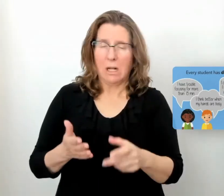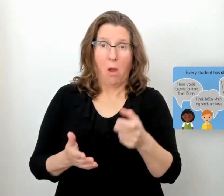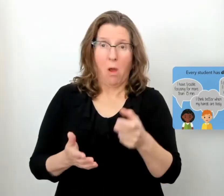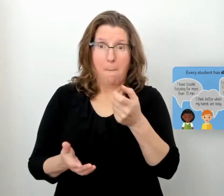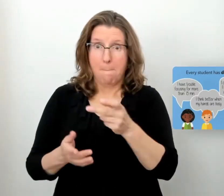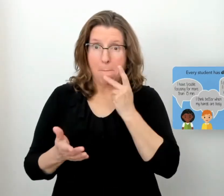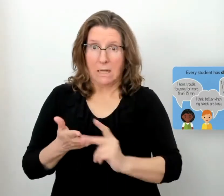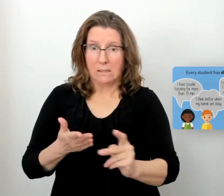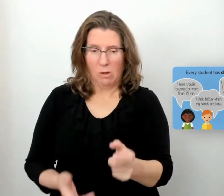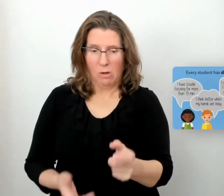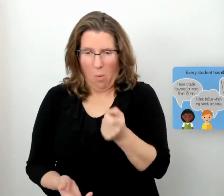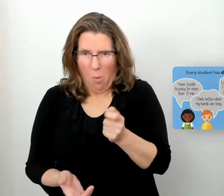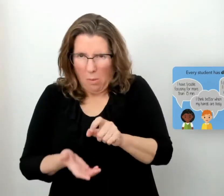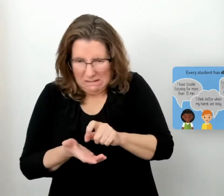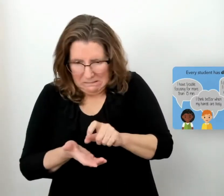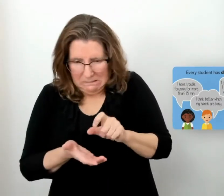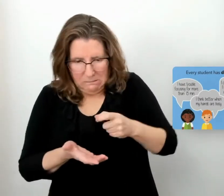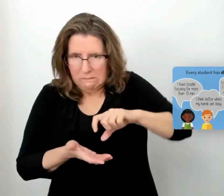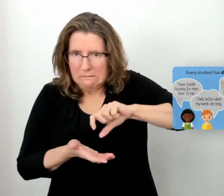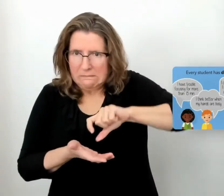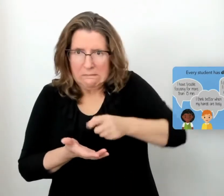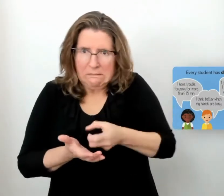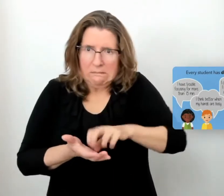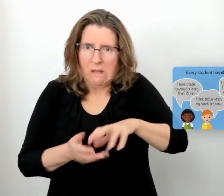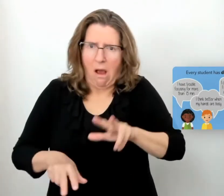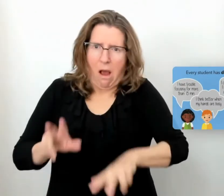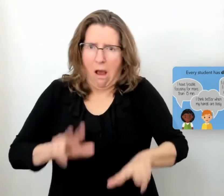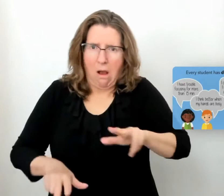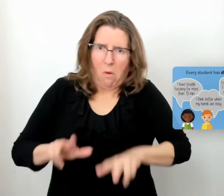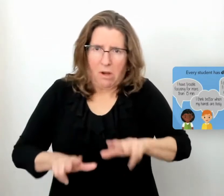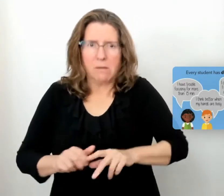And yet another student struggles to hold a pen or a pencil.